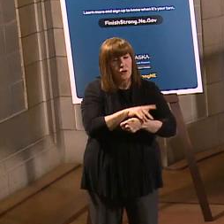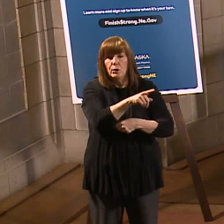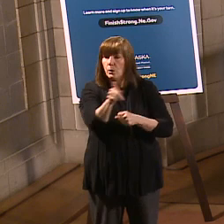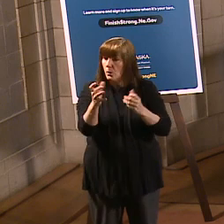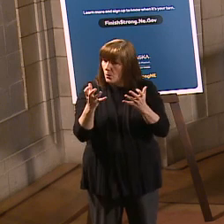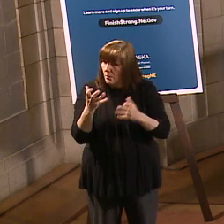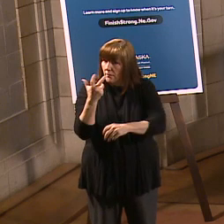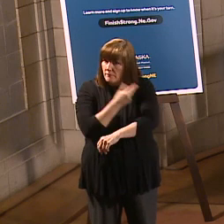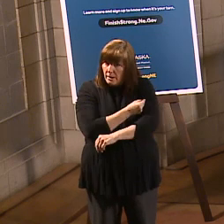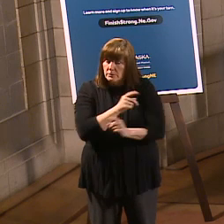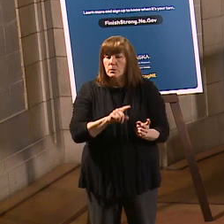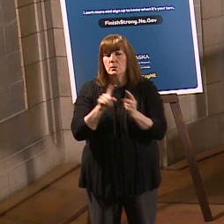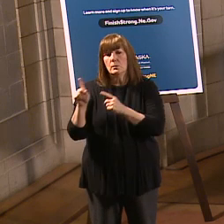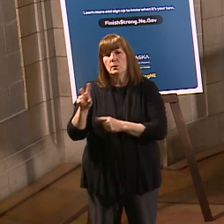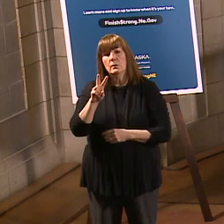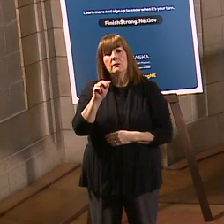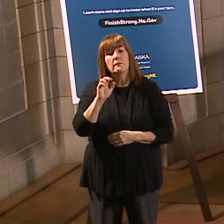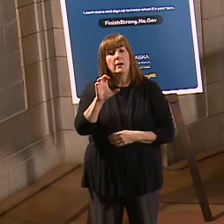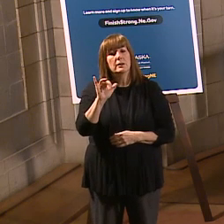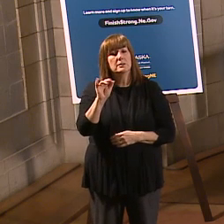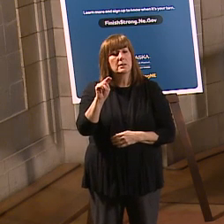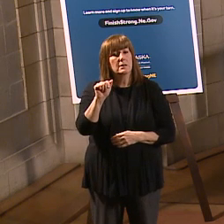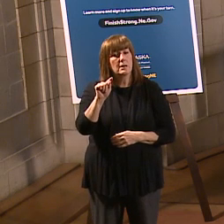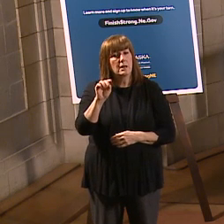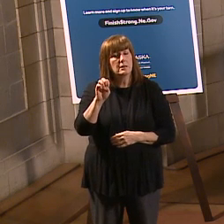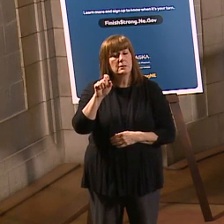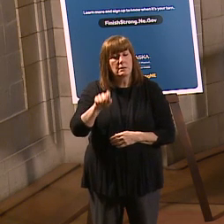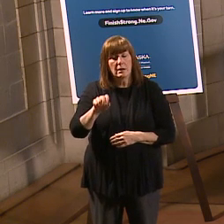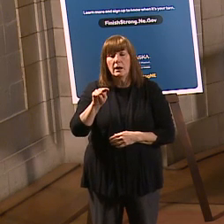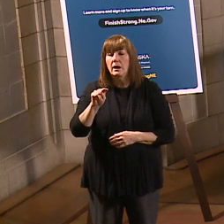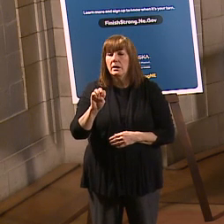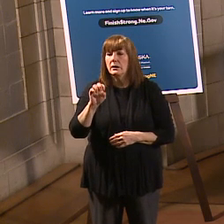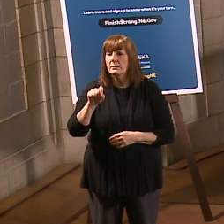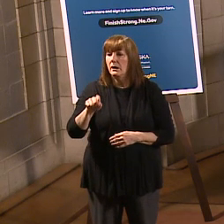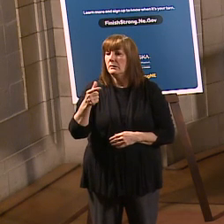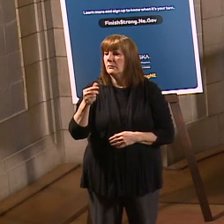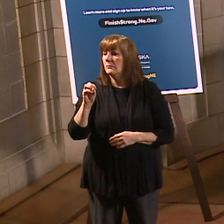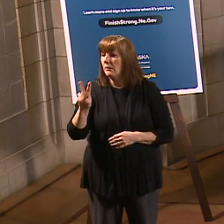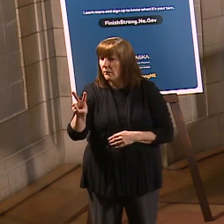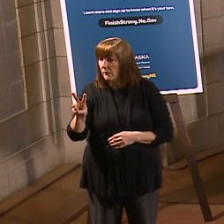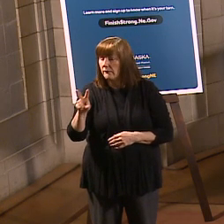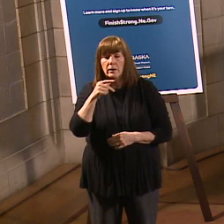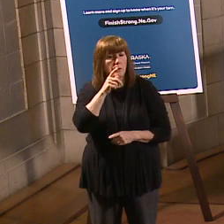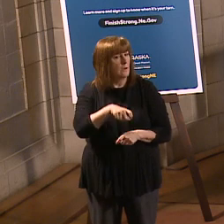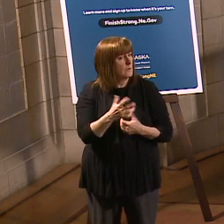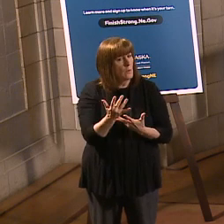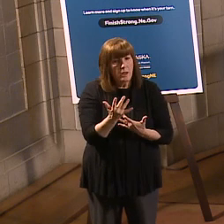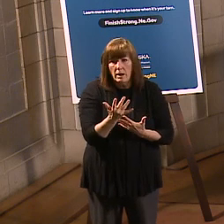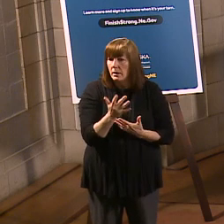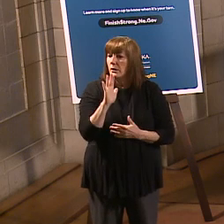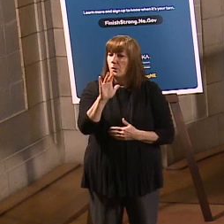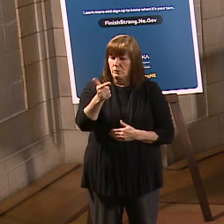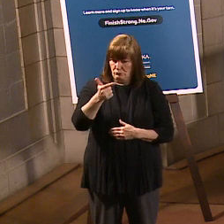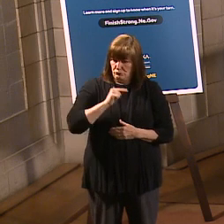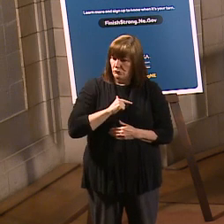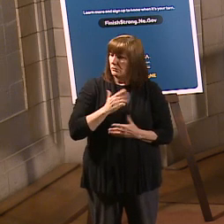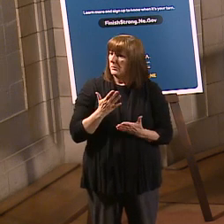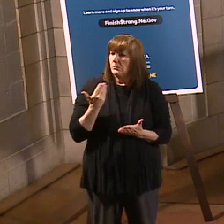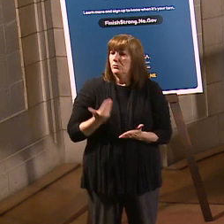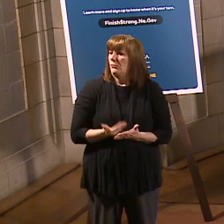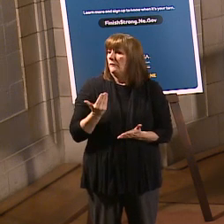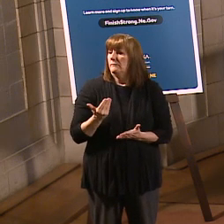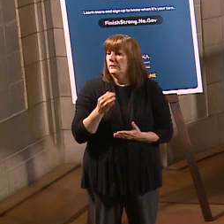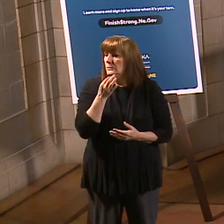needs to go to vaccinate.ne.gov to get registered. There's no need to wait at this point. Your turn may be here before you know